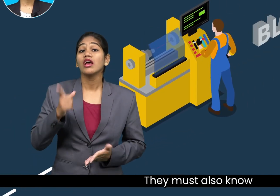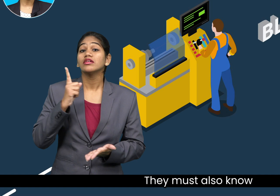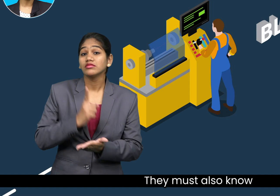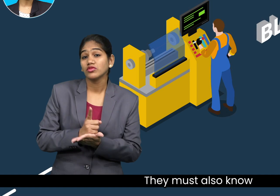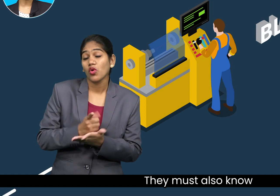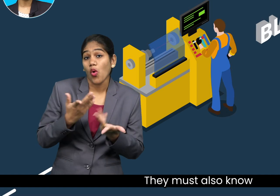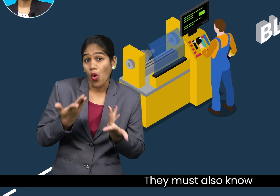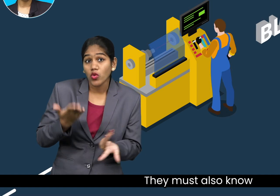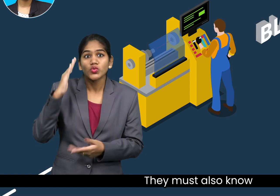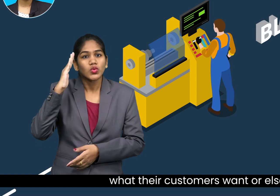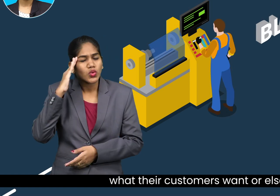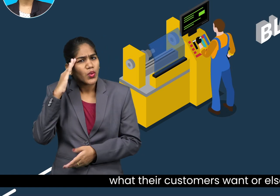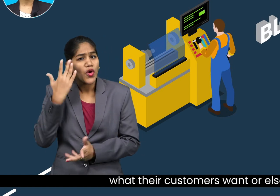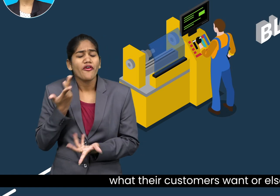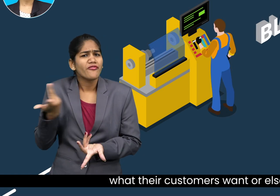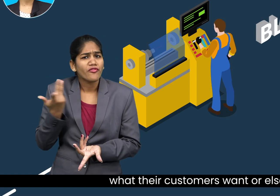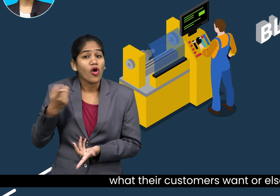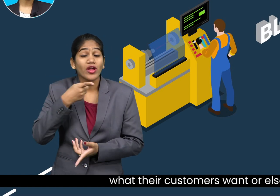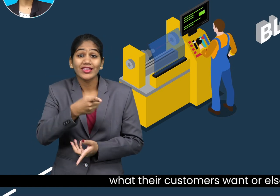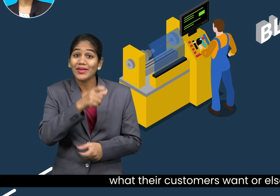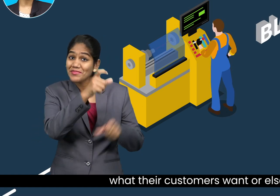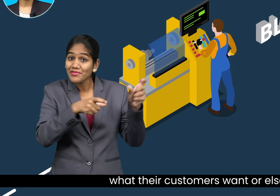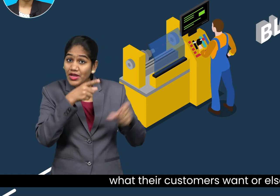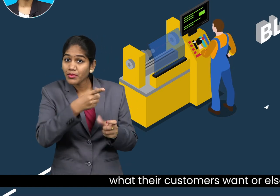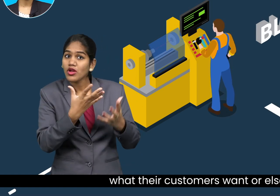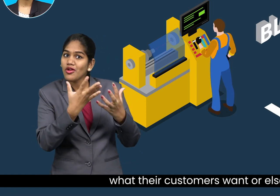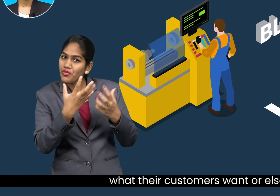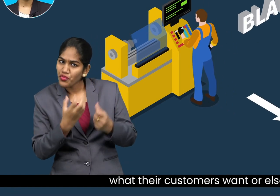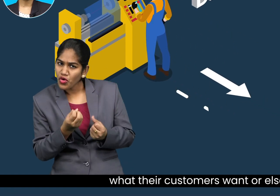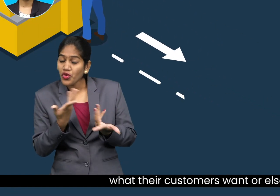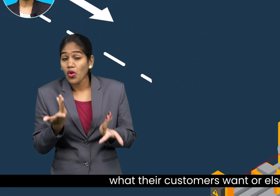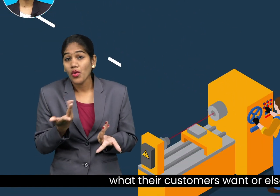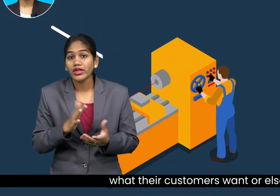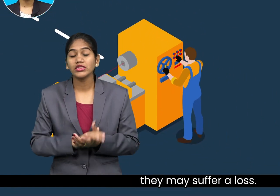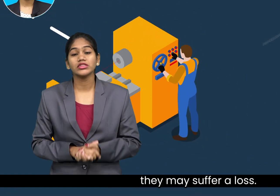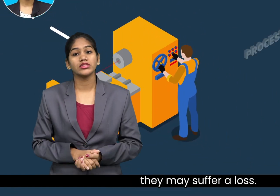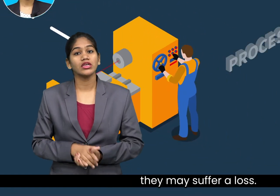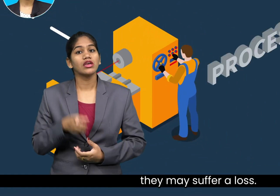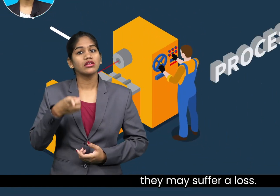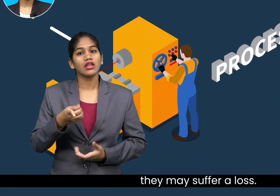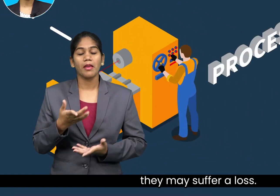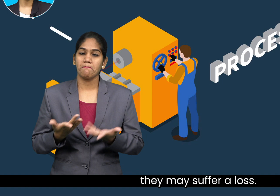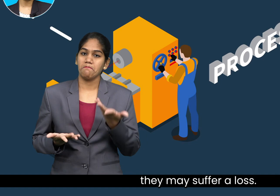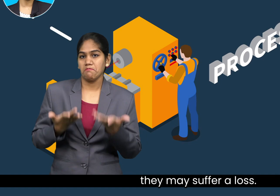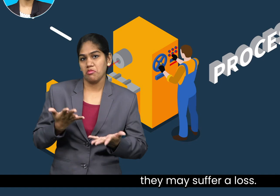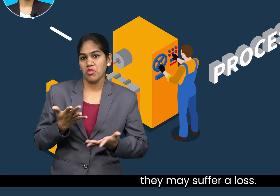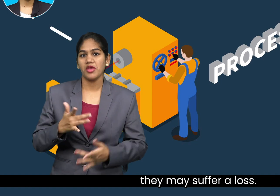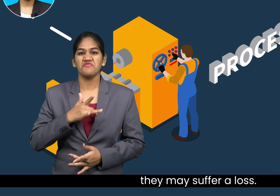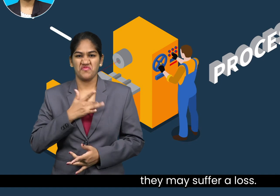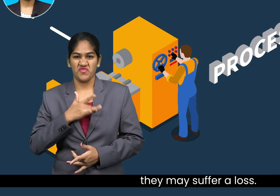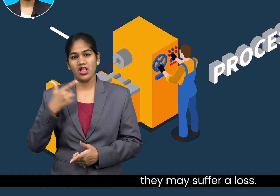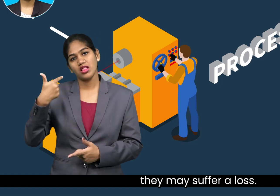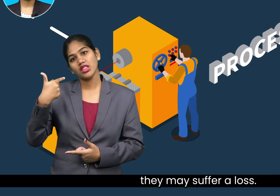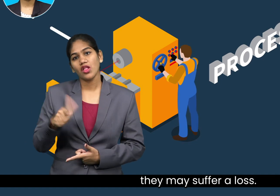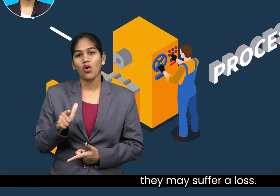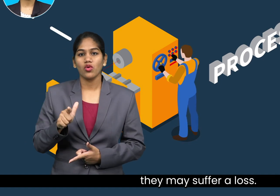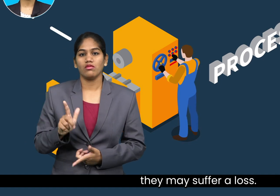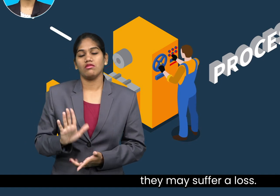They must also know what their customers want, or else they may suffer a loss.